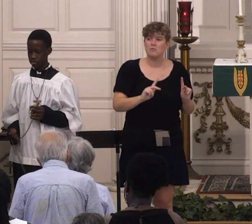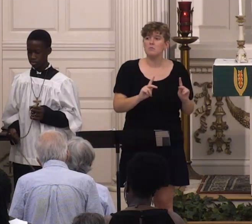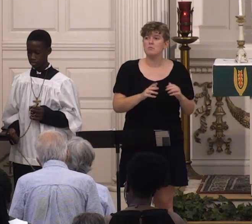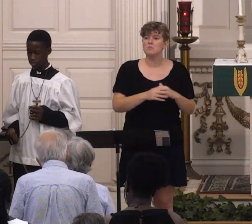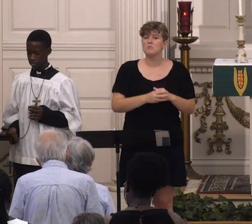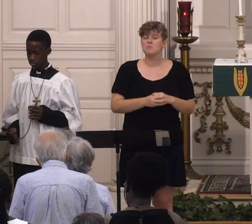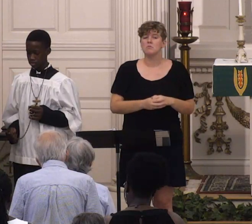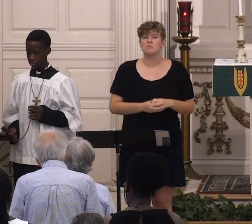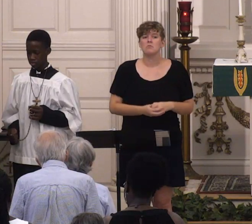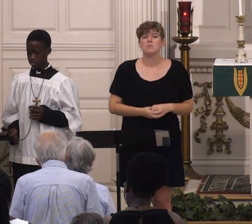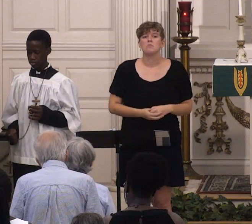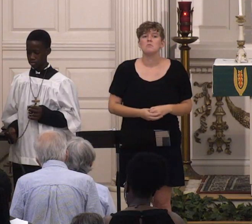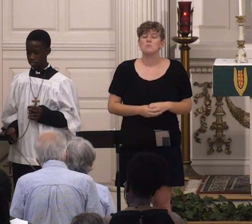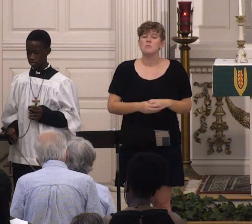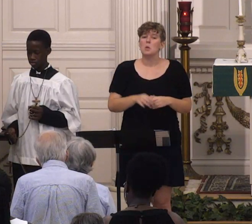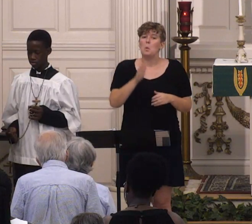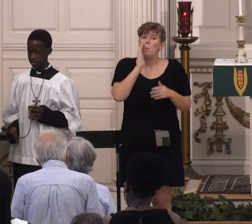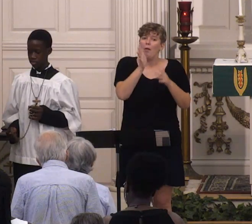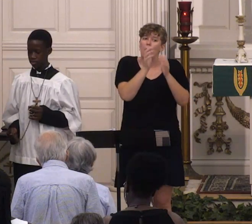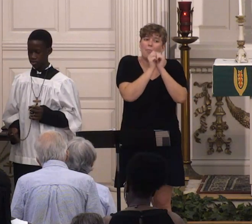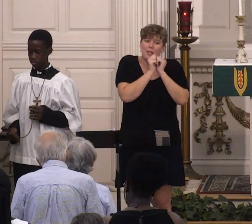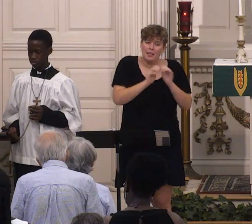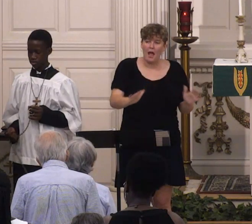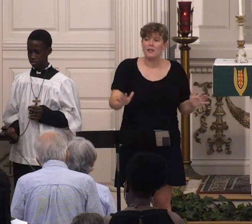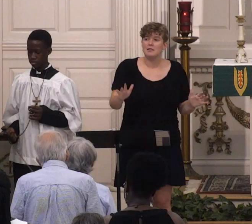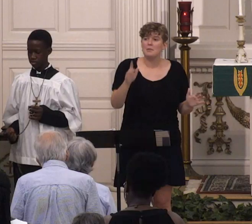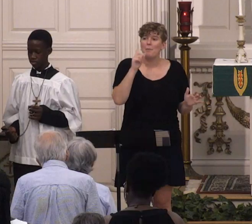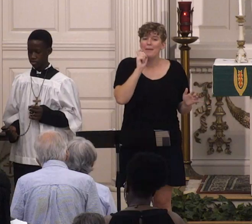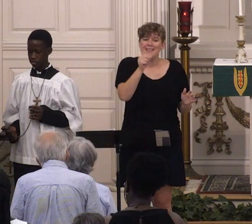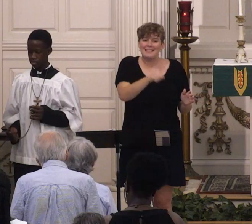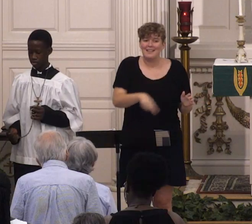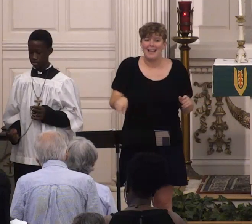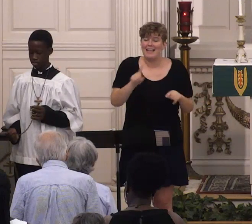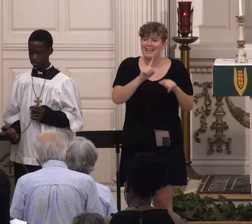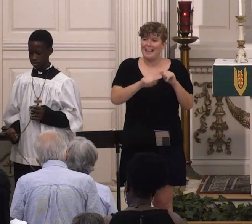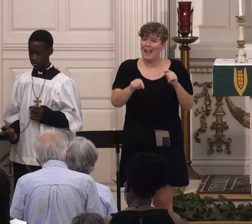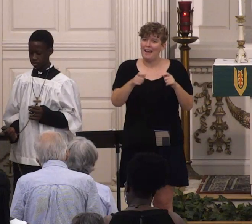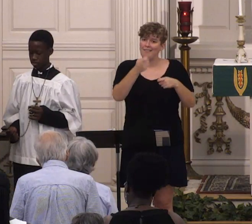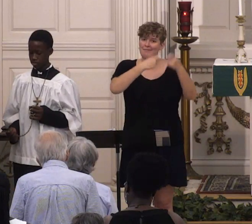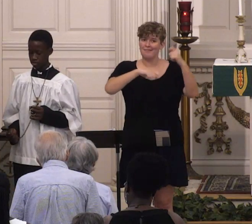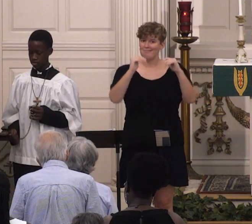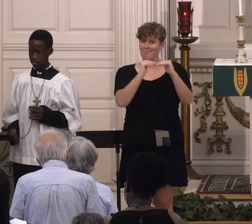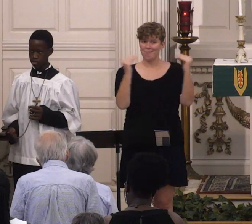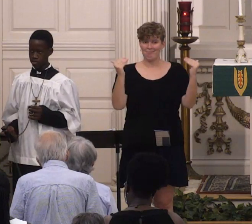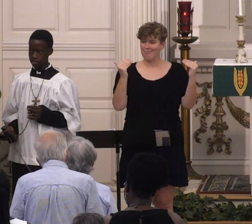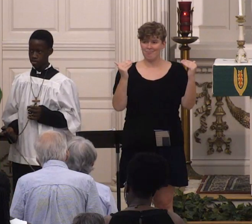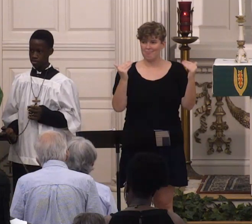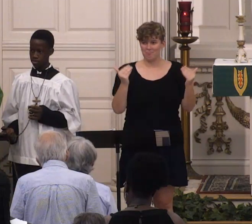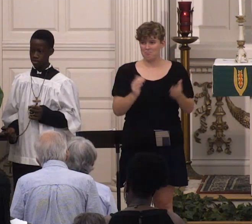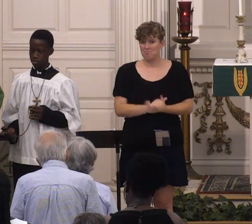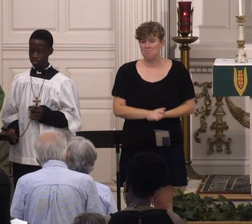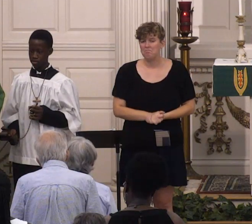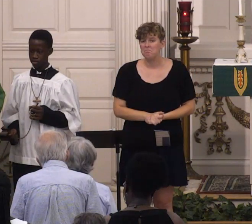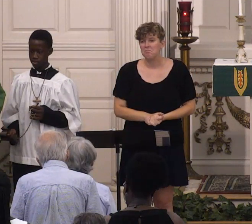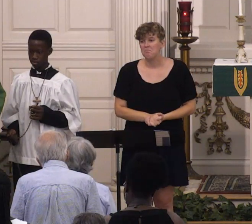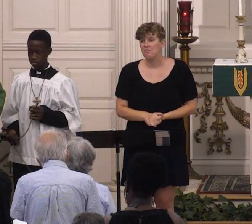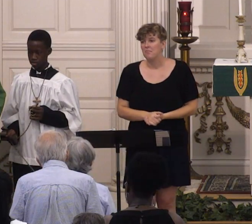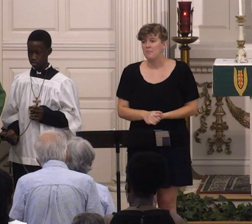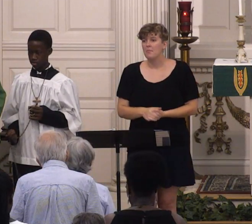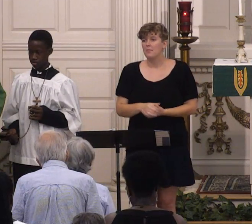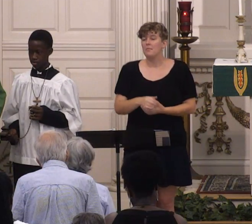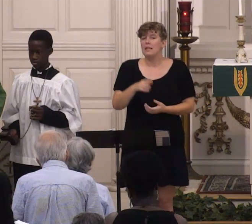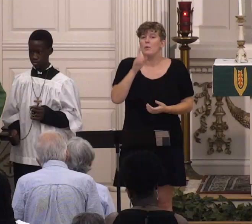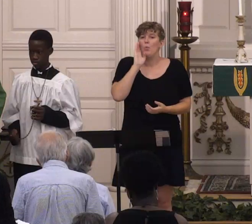Blessed indeed will you be because of their inability to repay you. For you will be